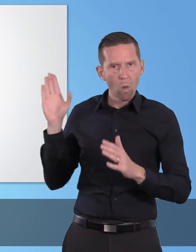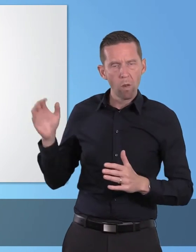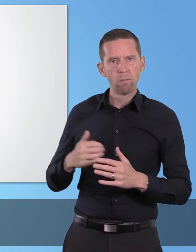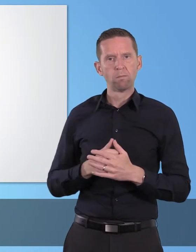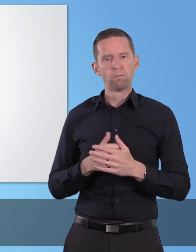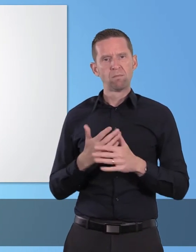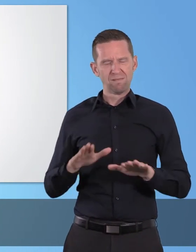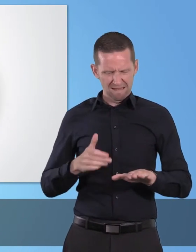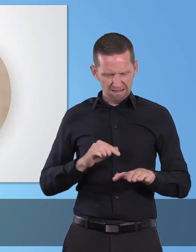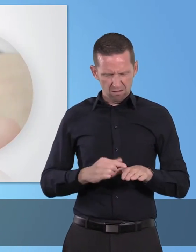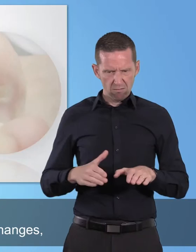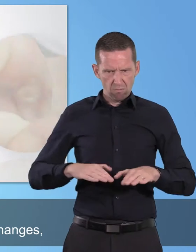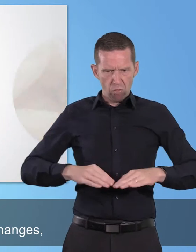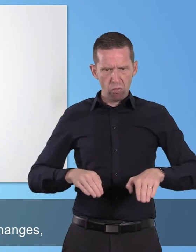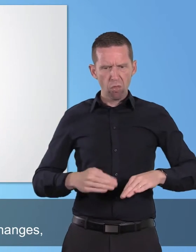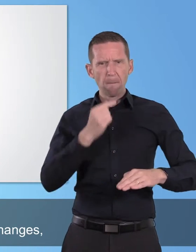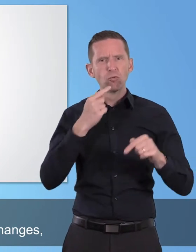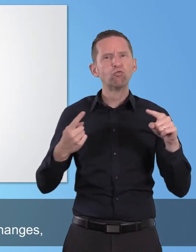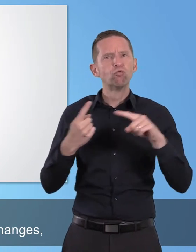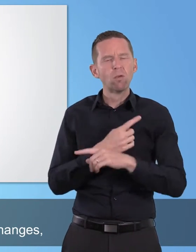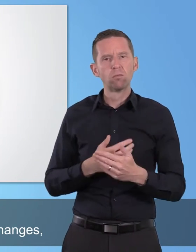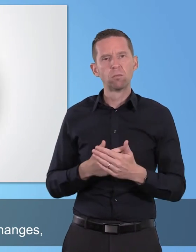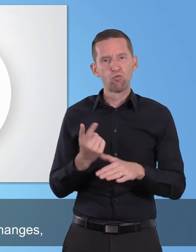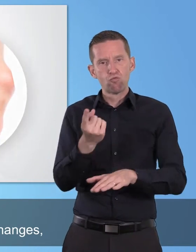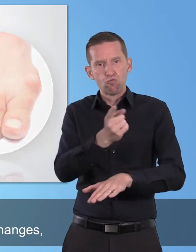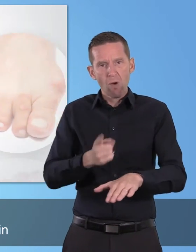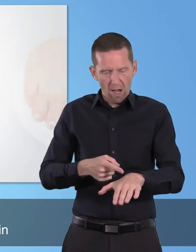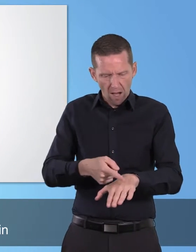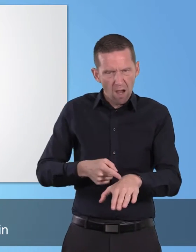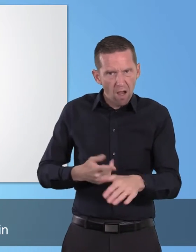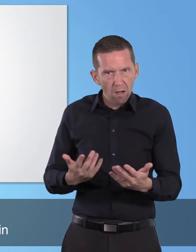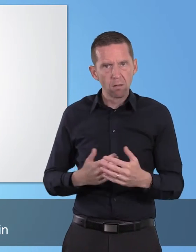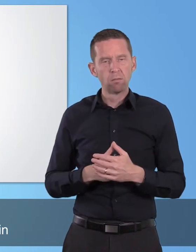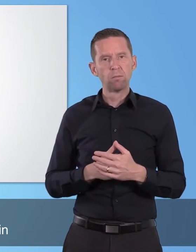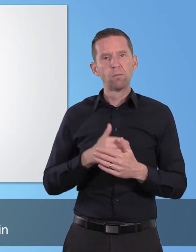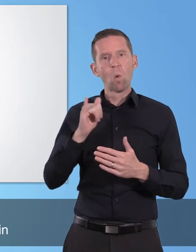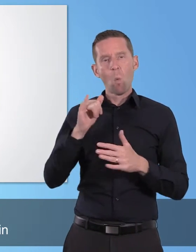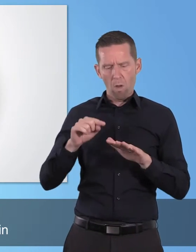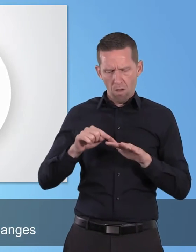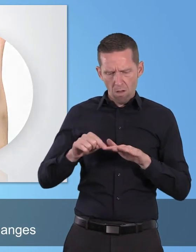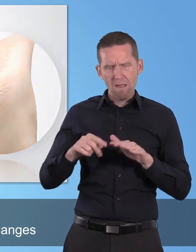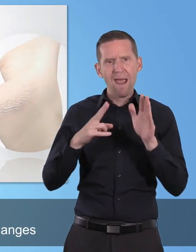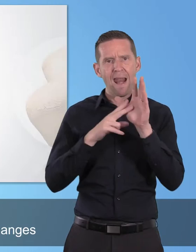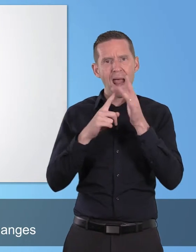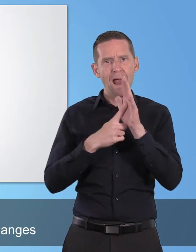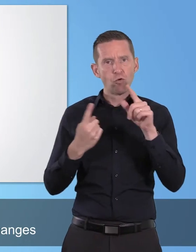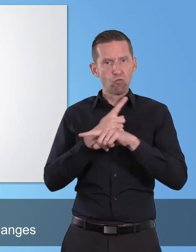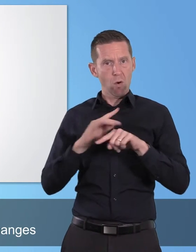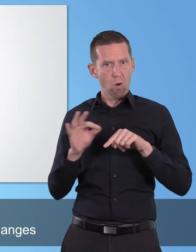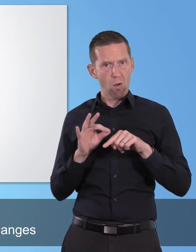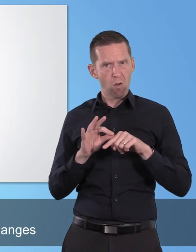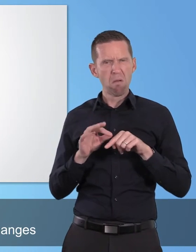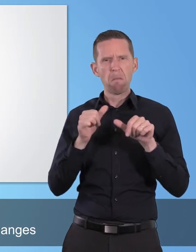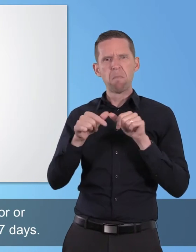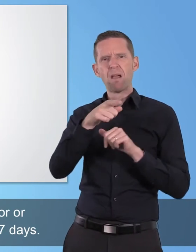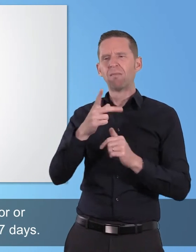corns, any foot shape changes, cracked skin or nail colour